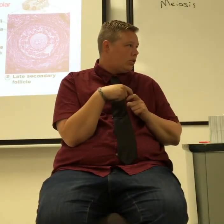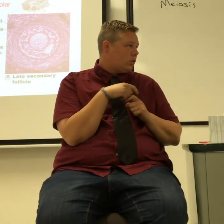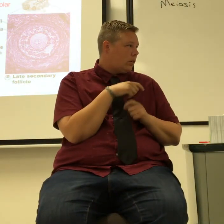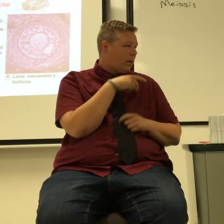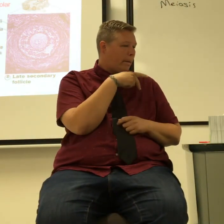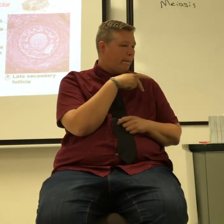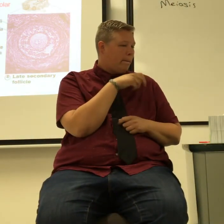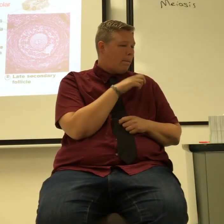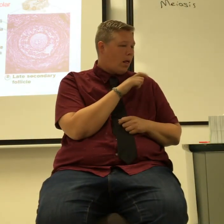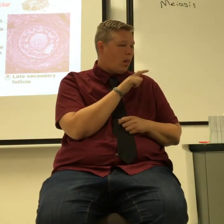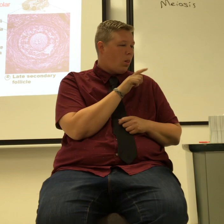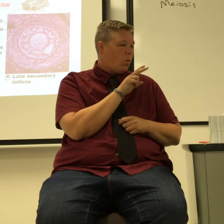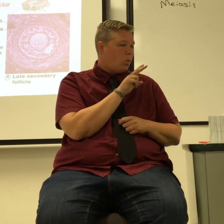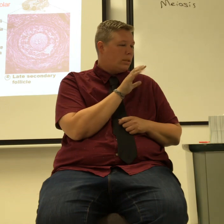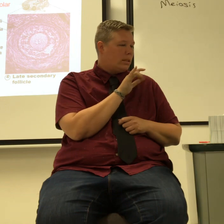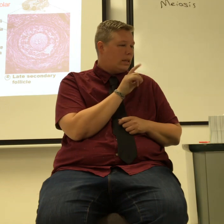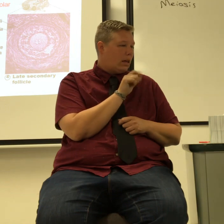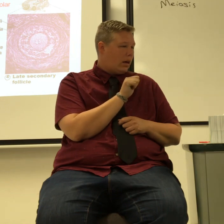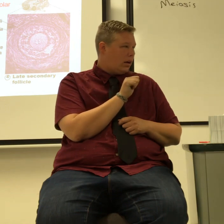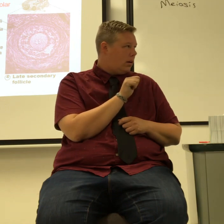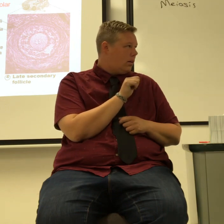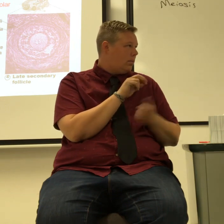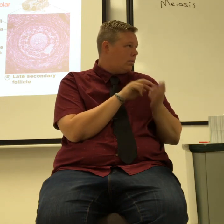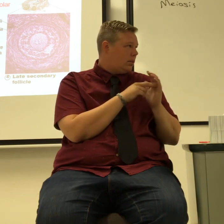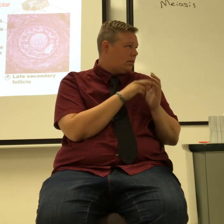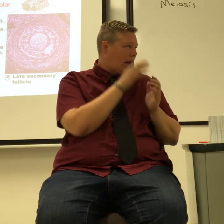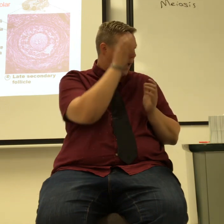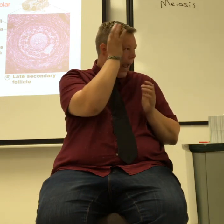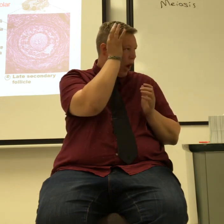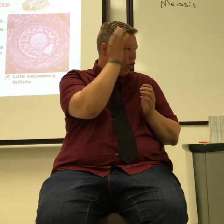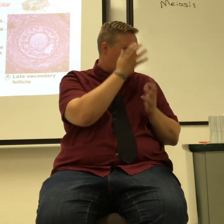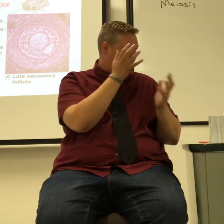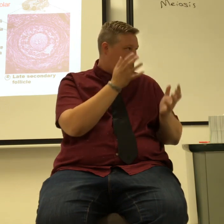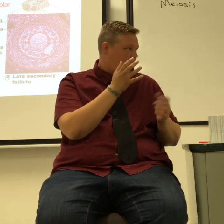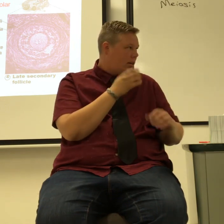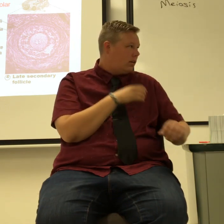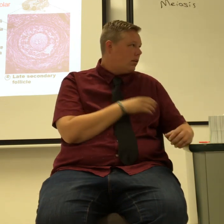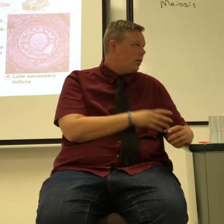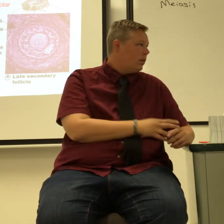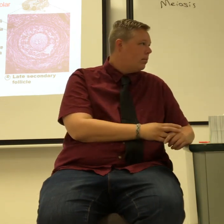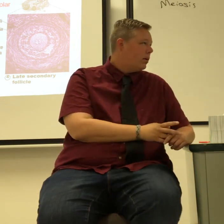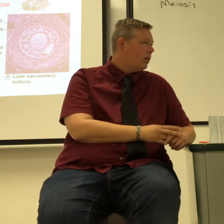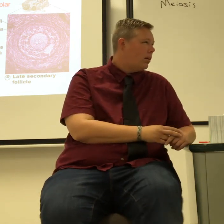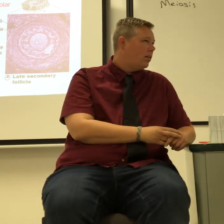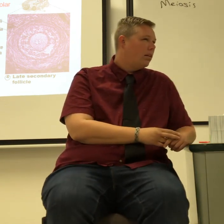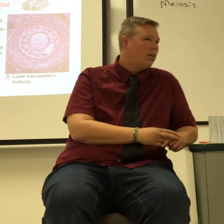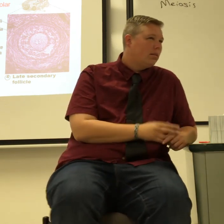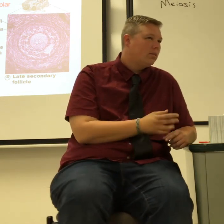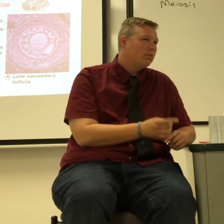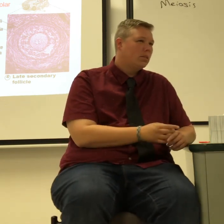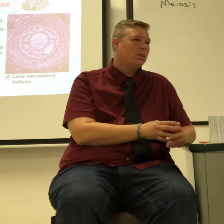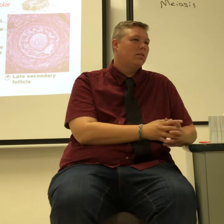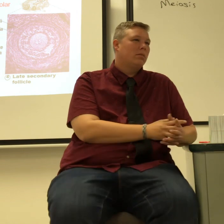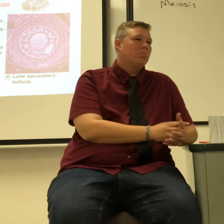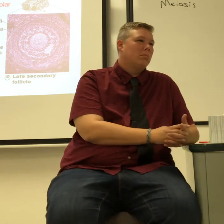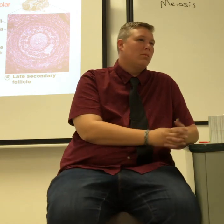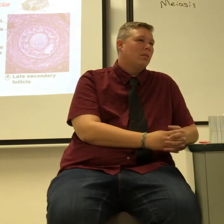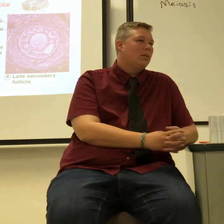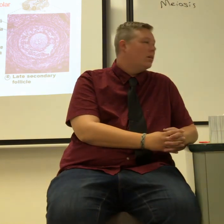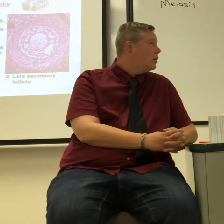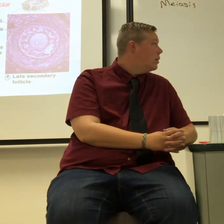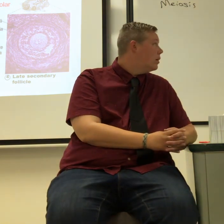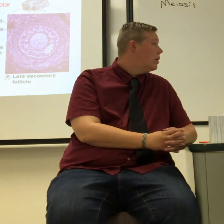So in terms of reproduction, we have follicle cells secreting estrogen. That's good. We have follicle cell one. We want one to